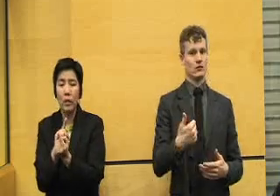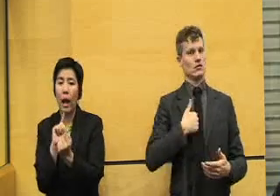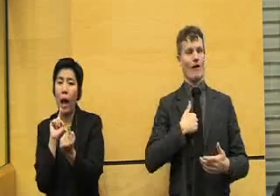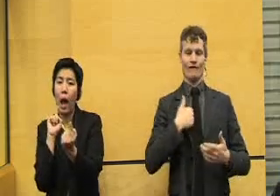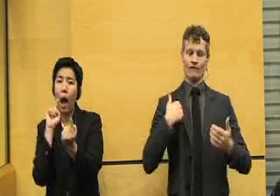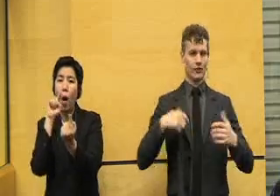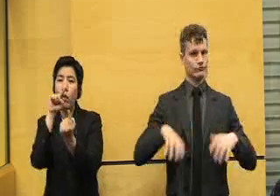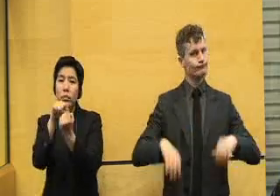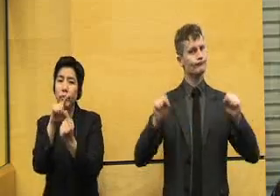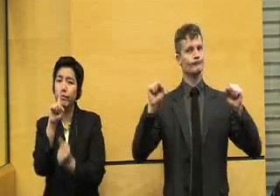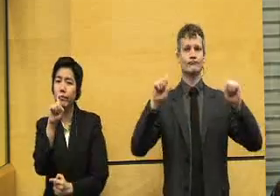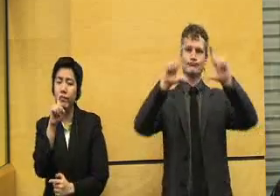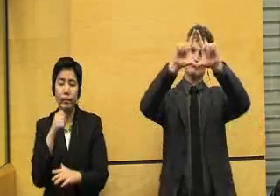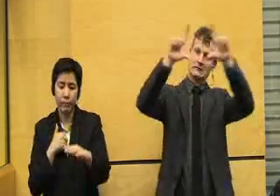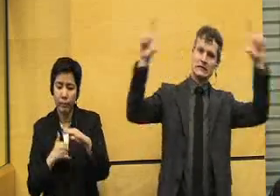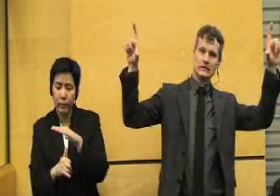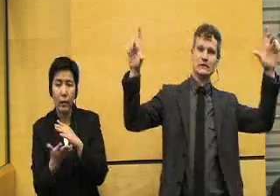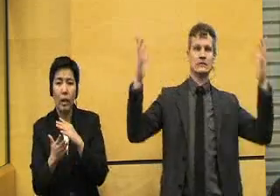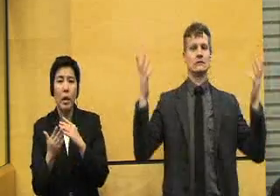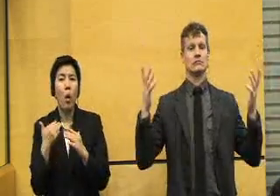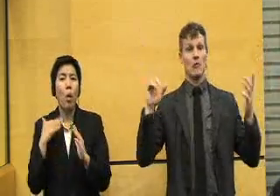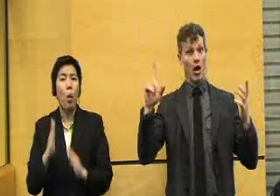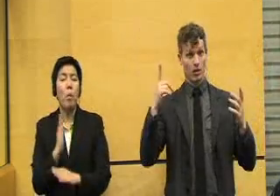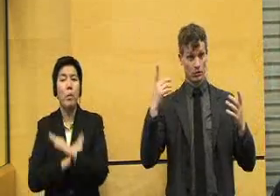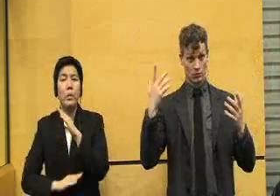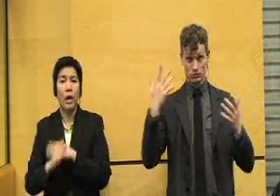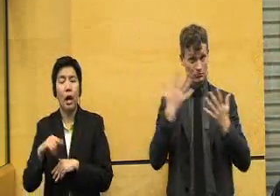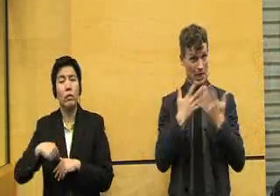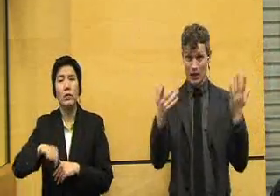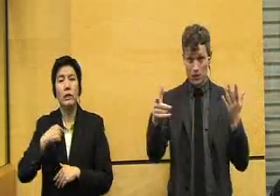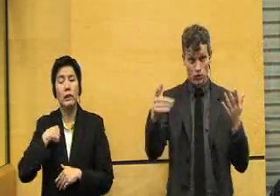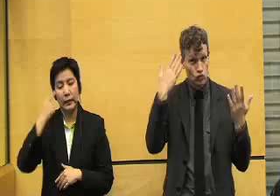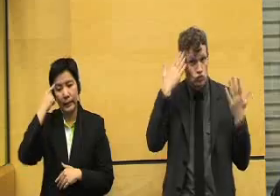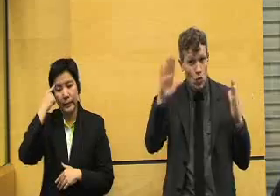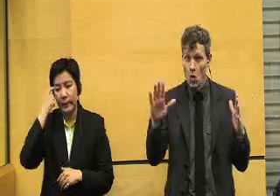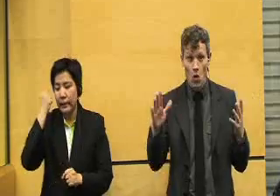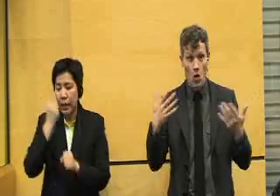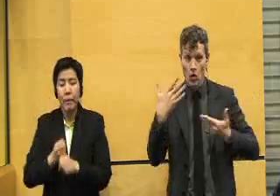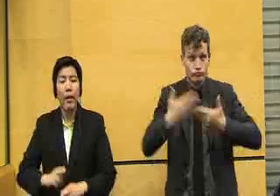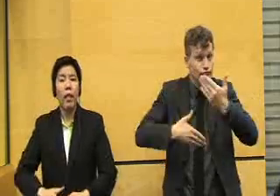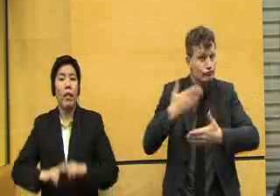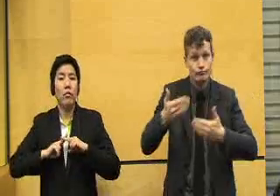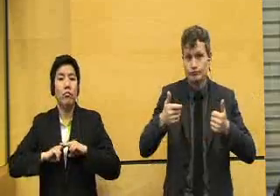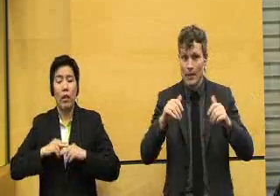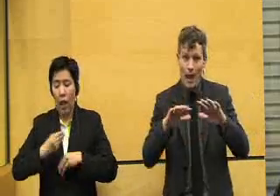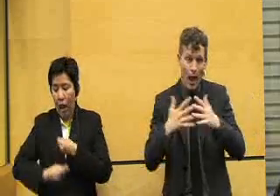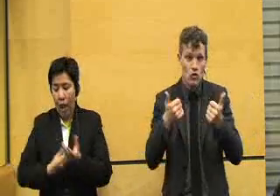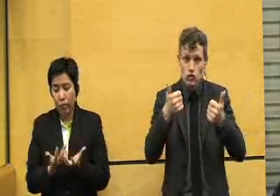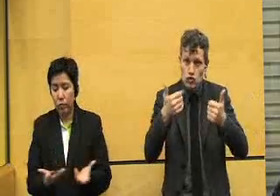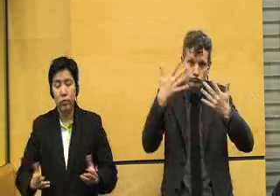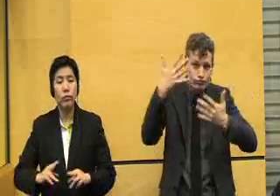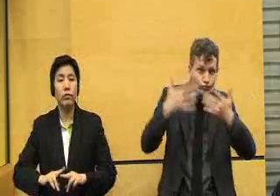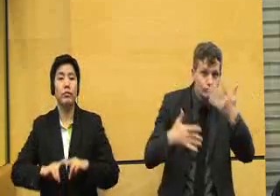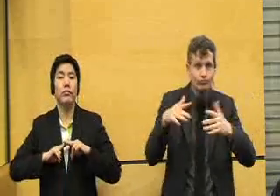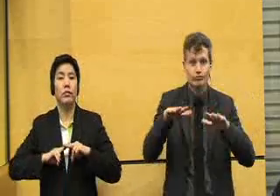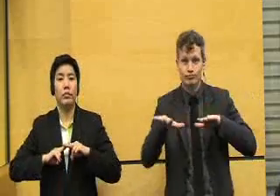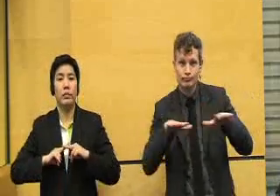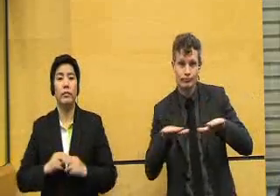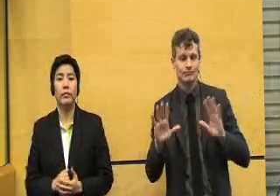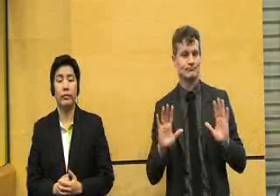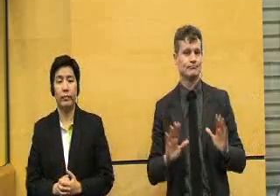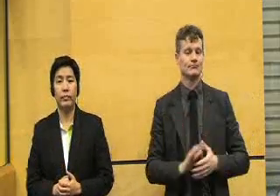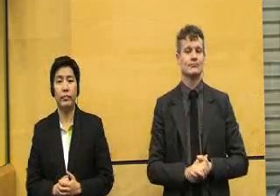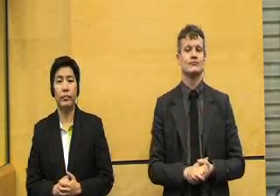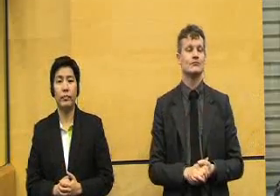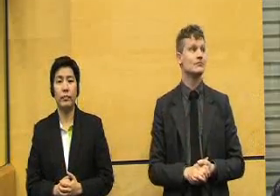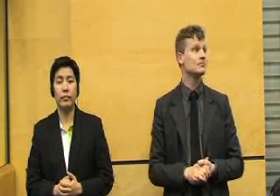access to credit. Madam Chairperson, on accessibility to transportation, this is another major challenge faced